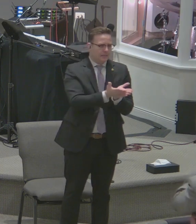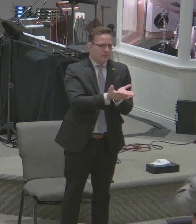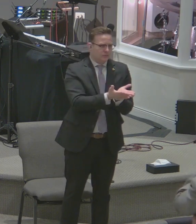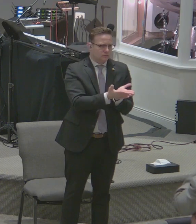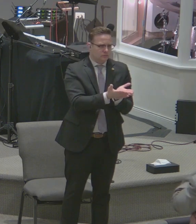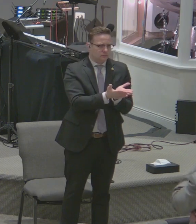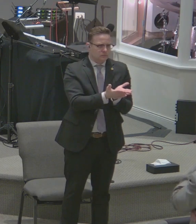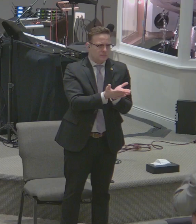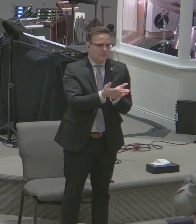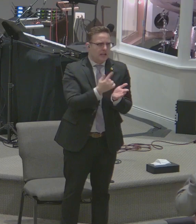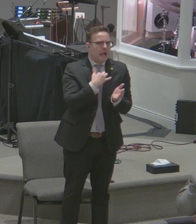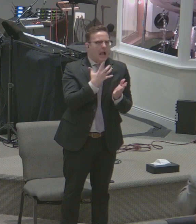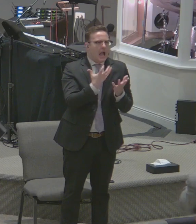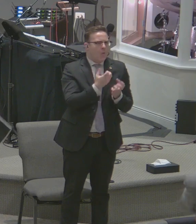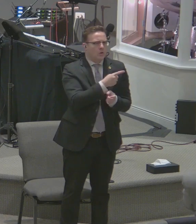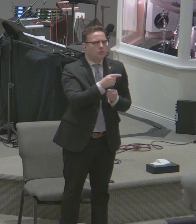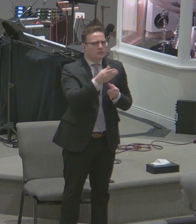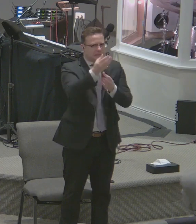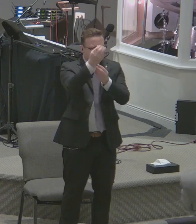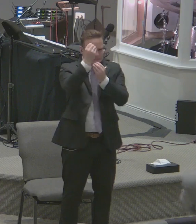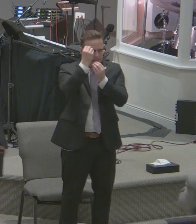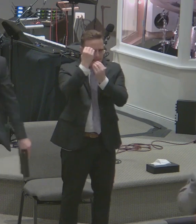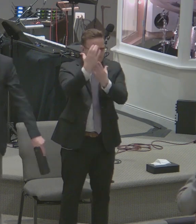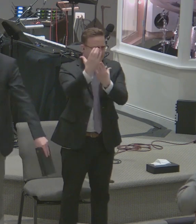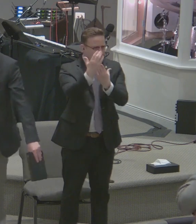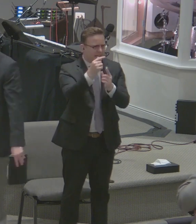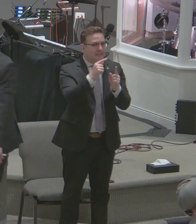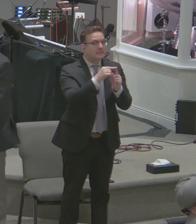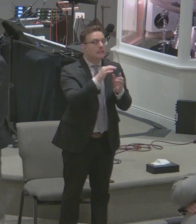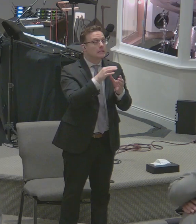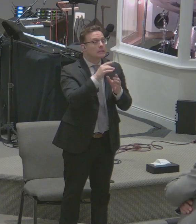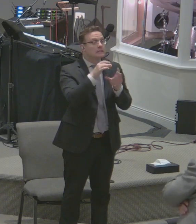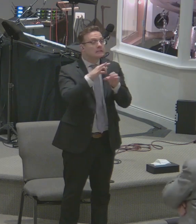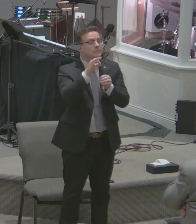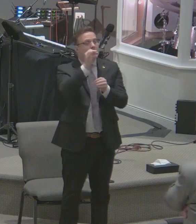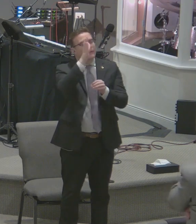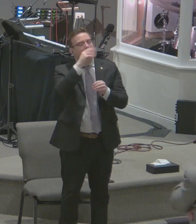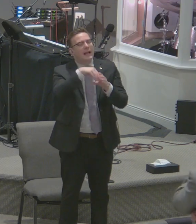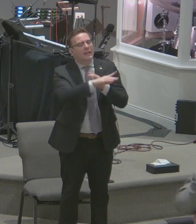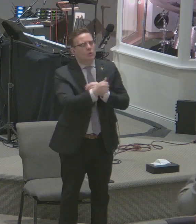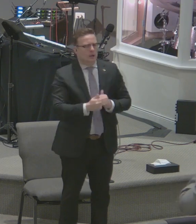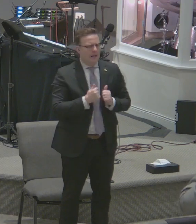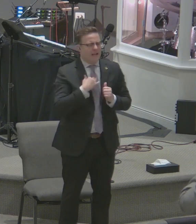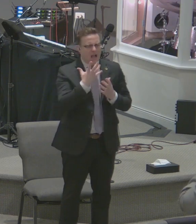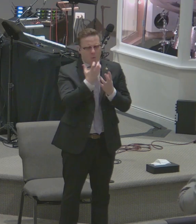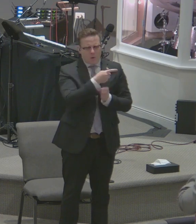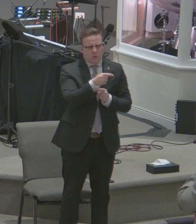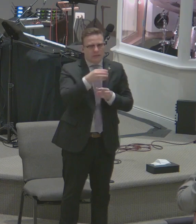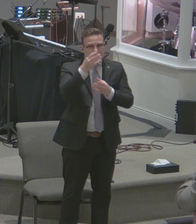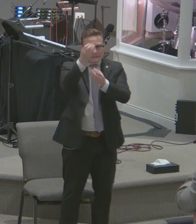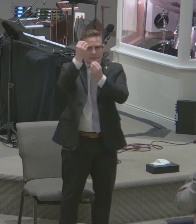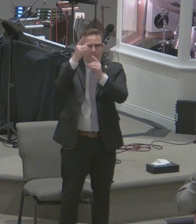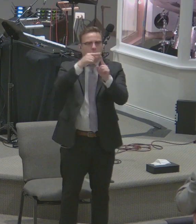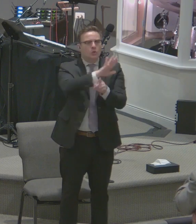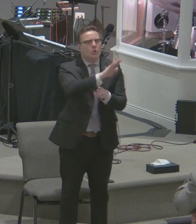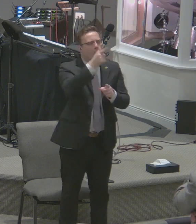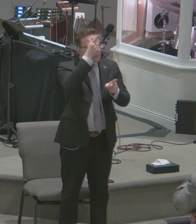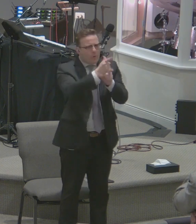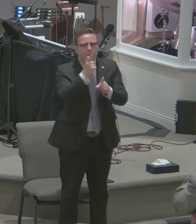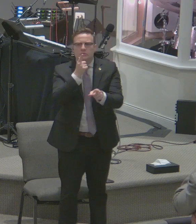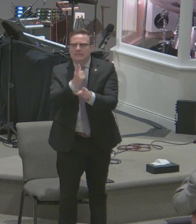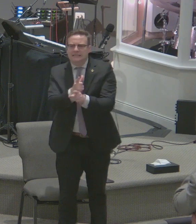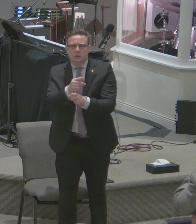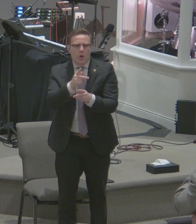I want you to submit to the Spirit of God in your life. I want you to submit to your brothers and sisters